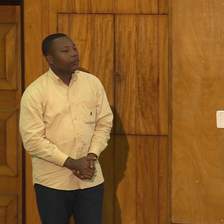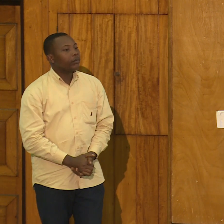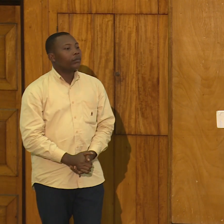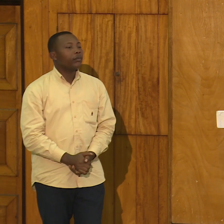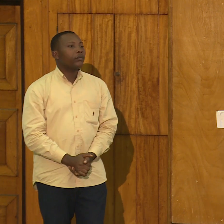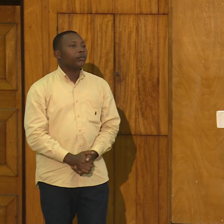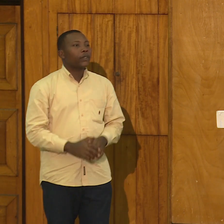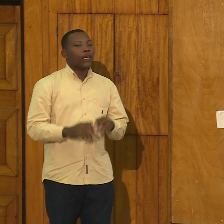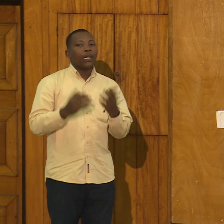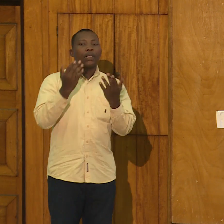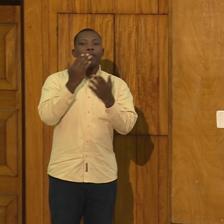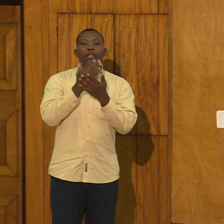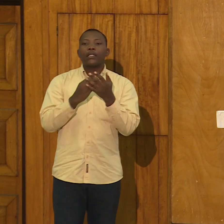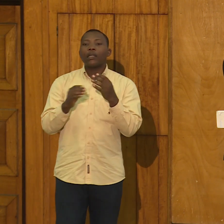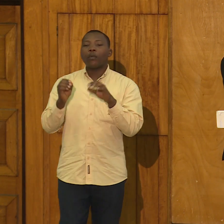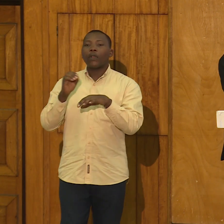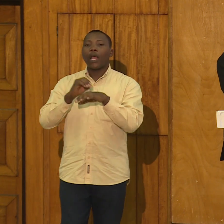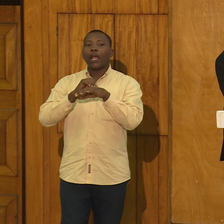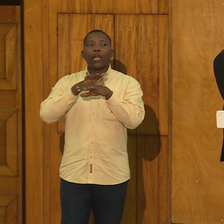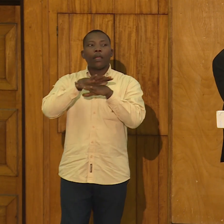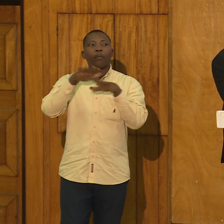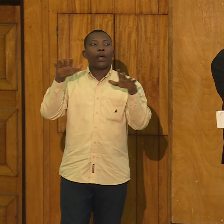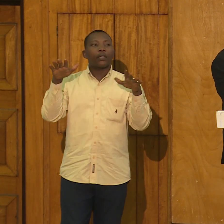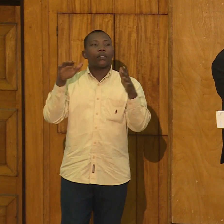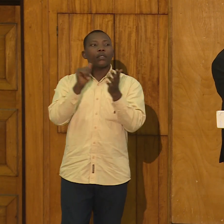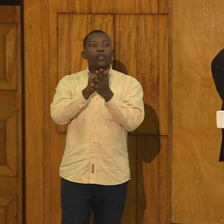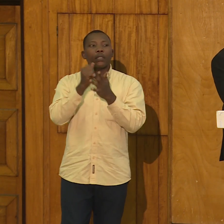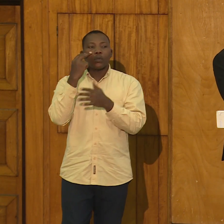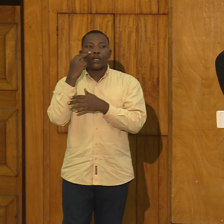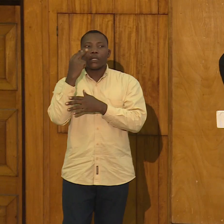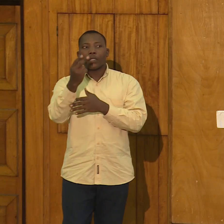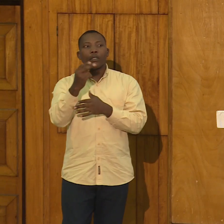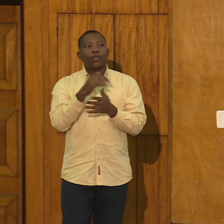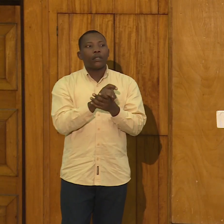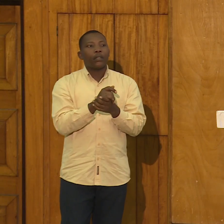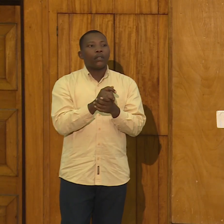So some of the impact that we have seen.